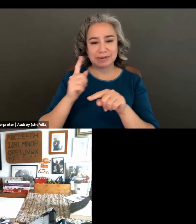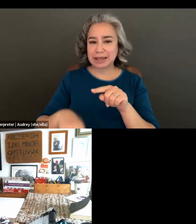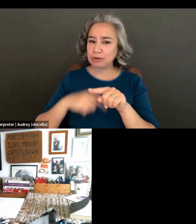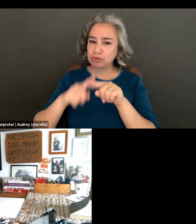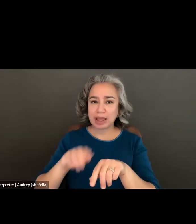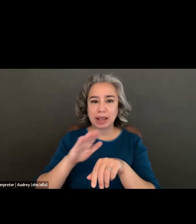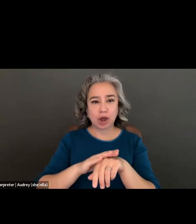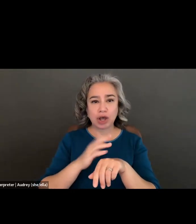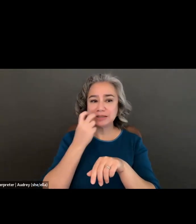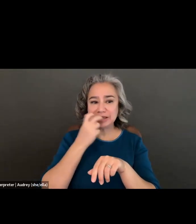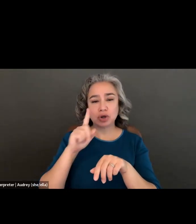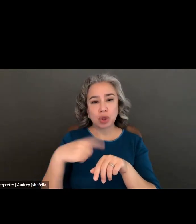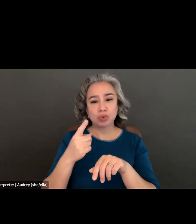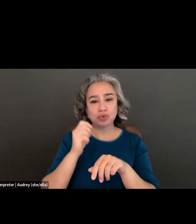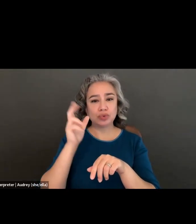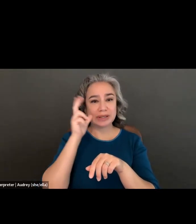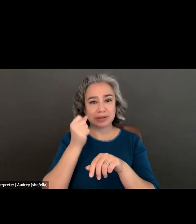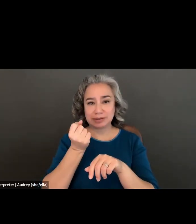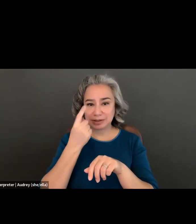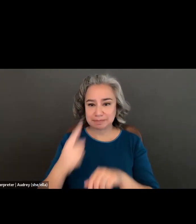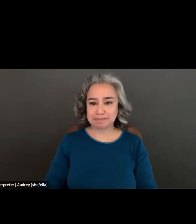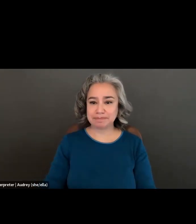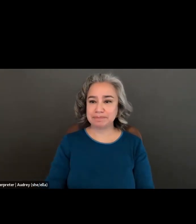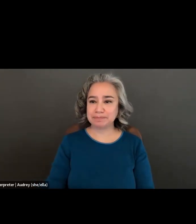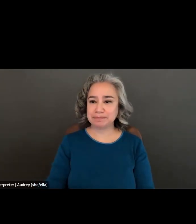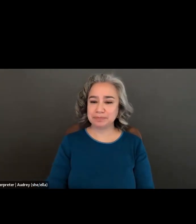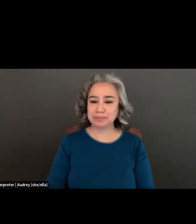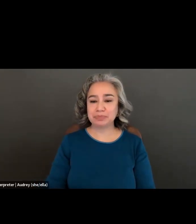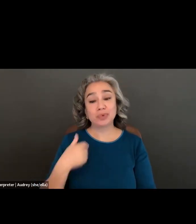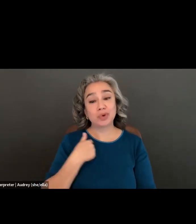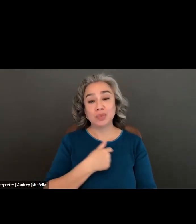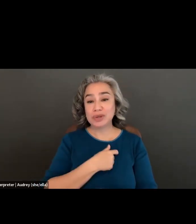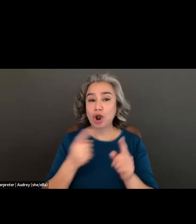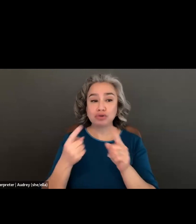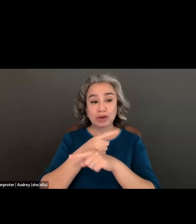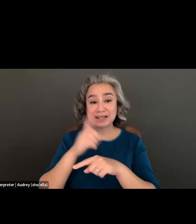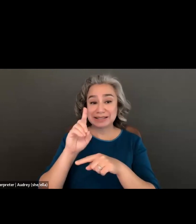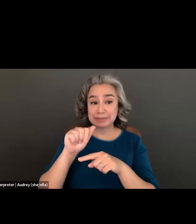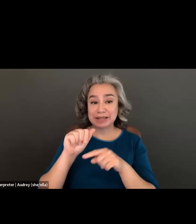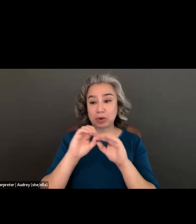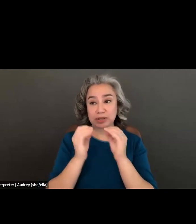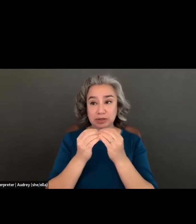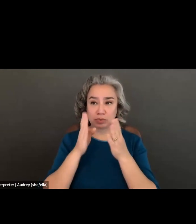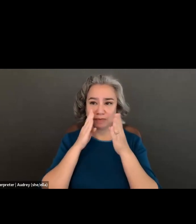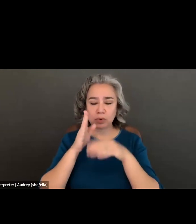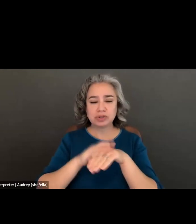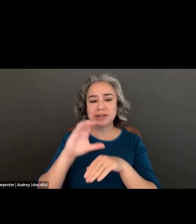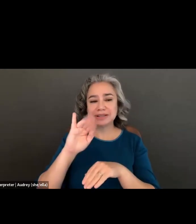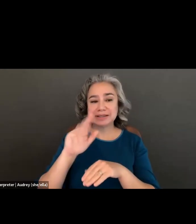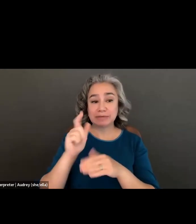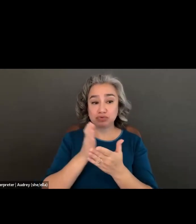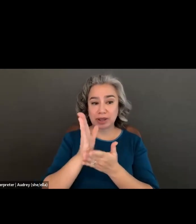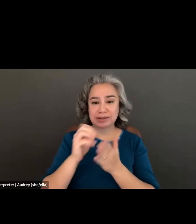speech alone to be heard and understood. We are a cross-disability organization focused on civil rights and